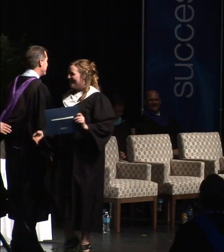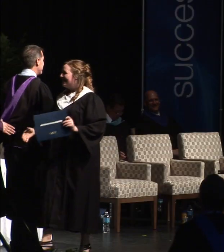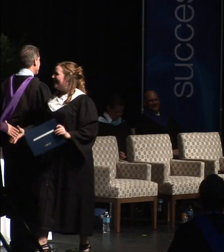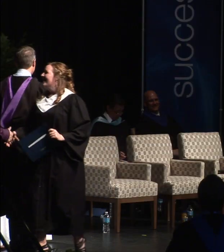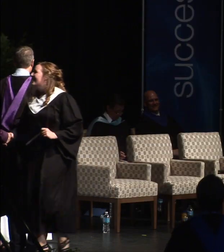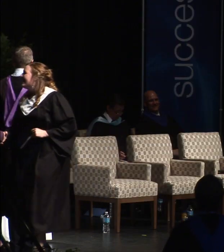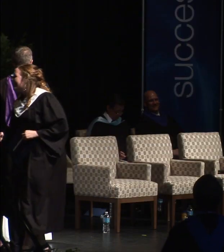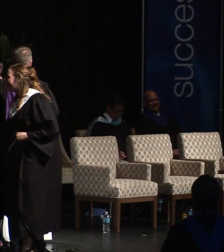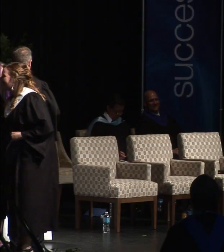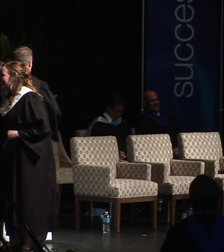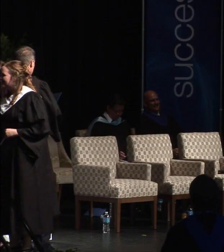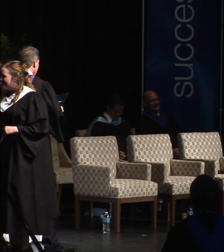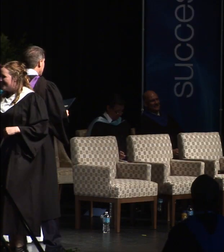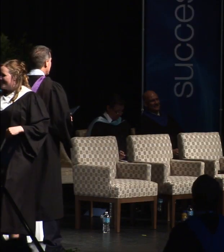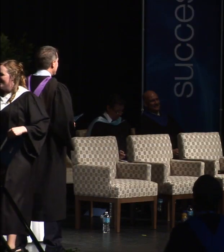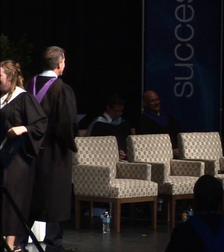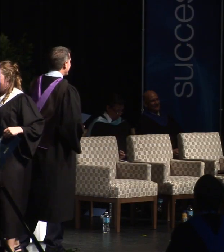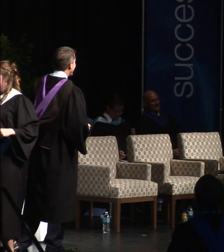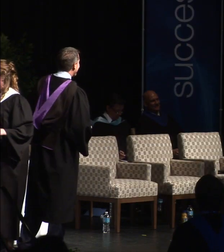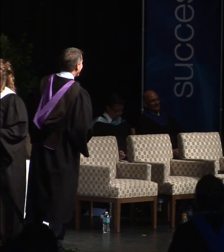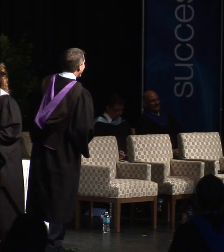Stephanie Ann McNeil.